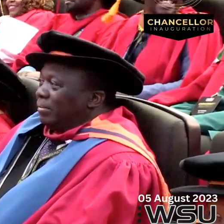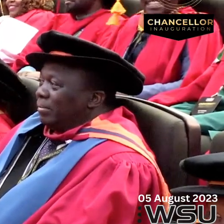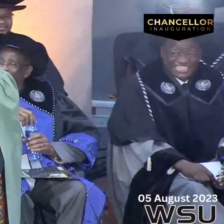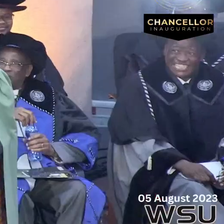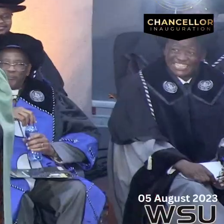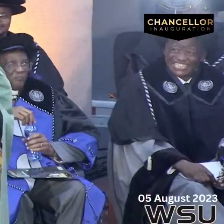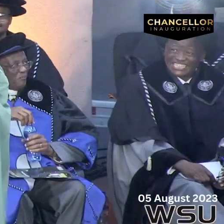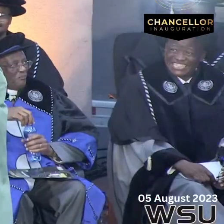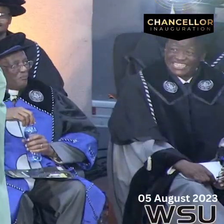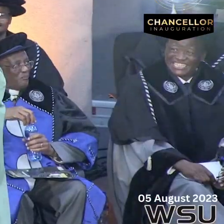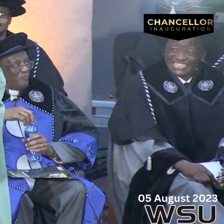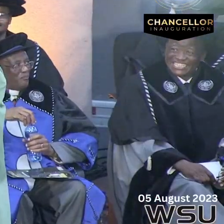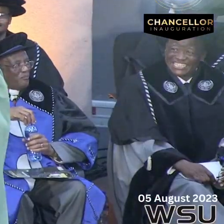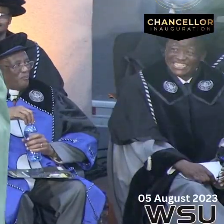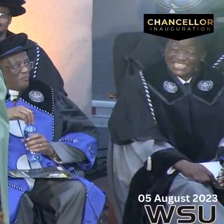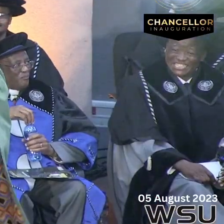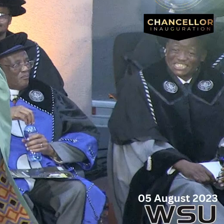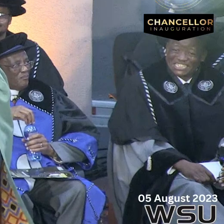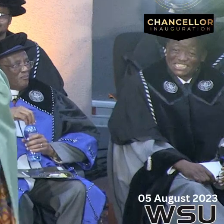Umamel,